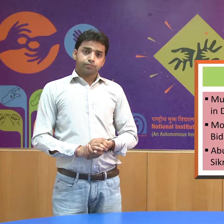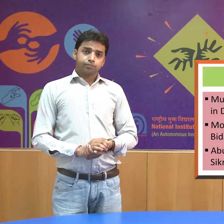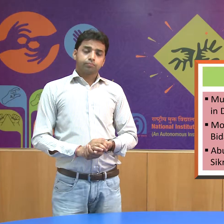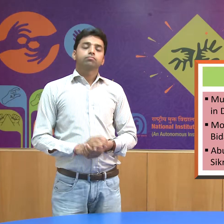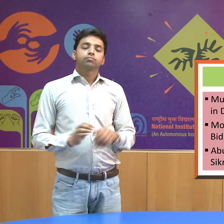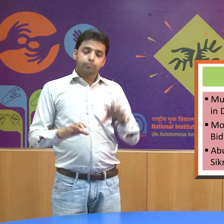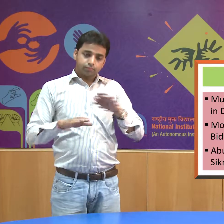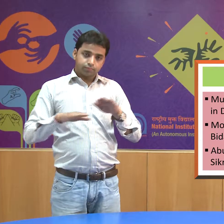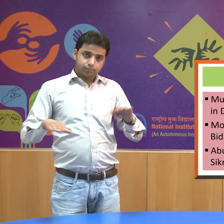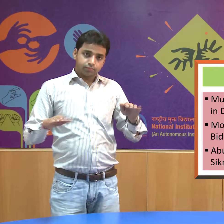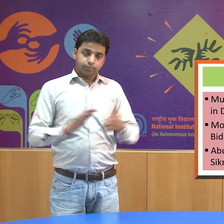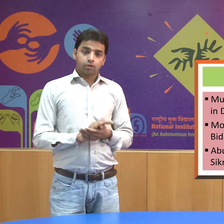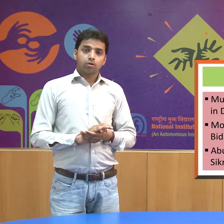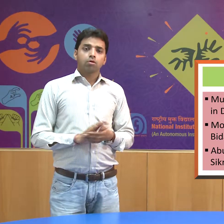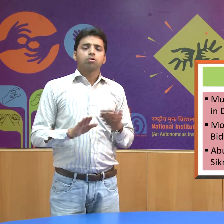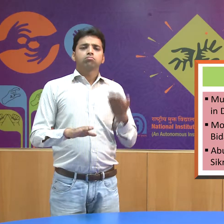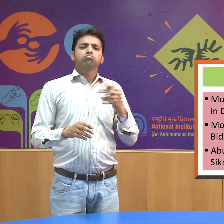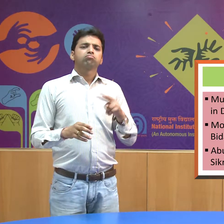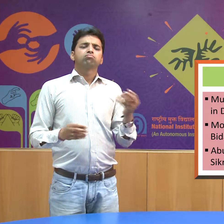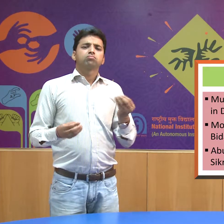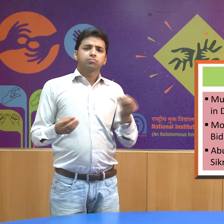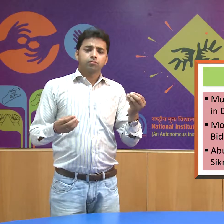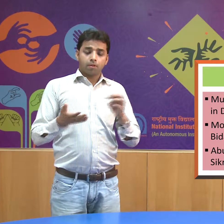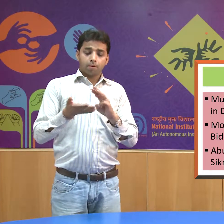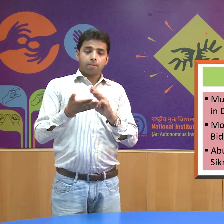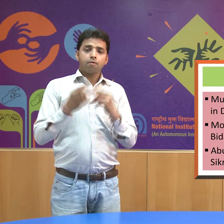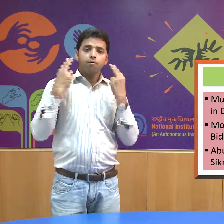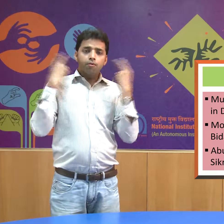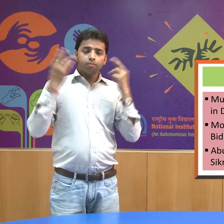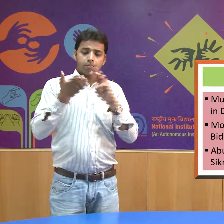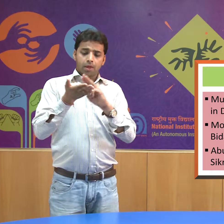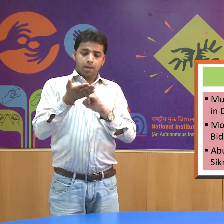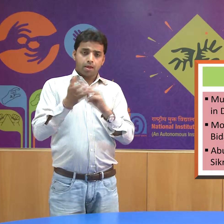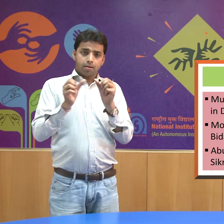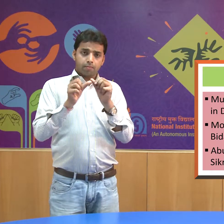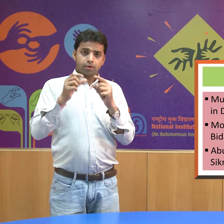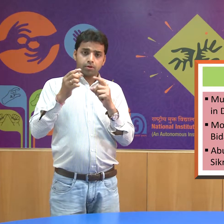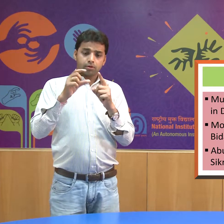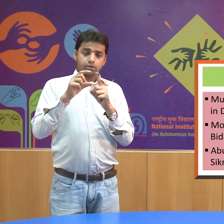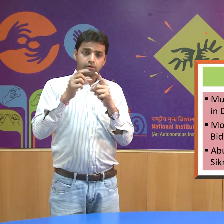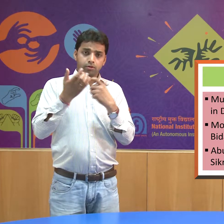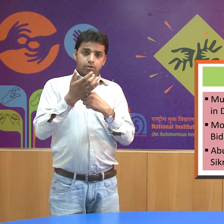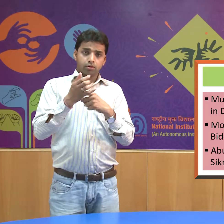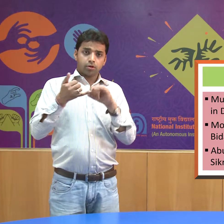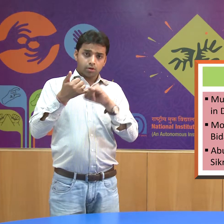Learners, some of the famous madrasas from this period were the Muzi,